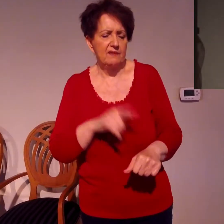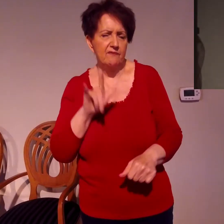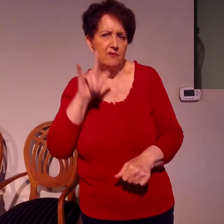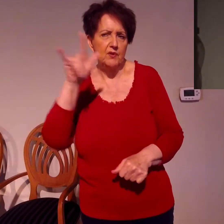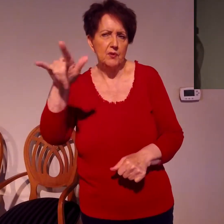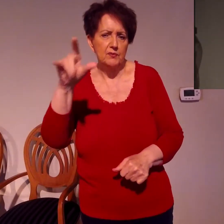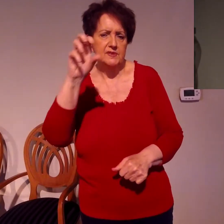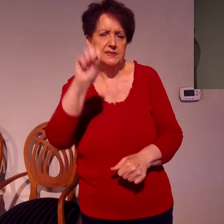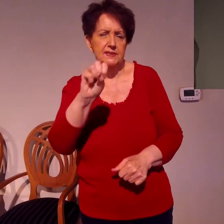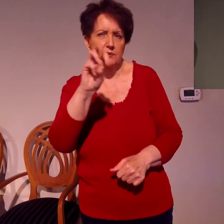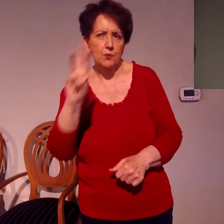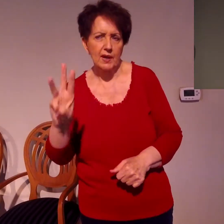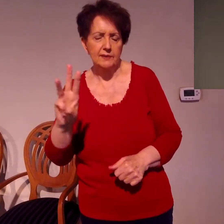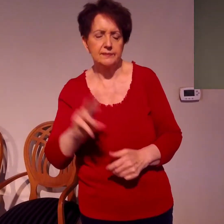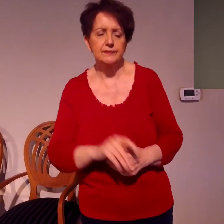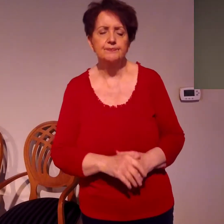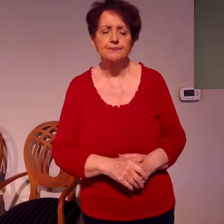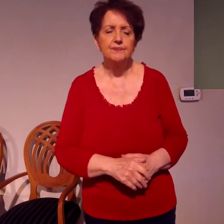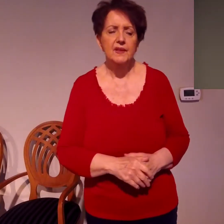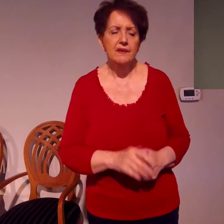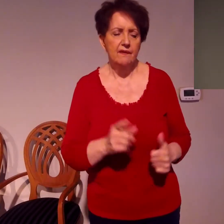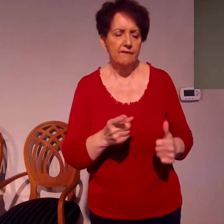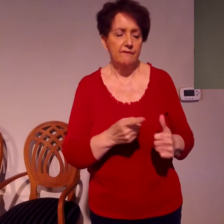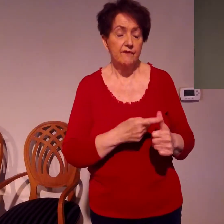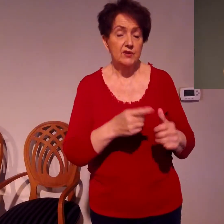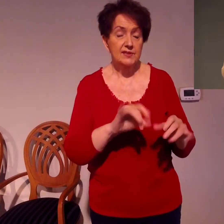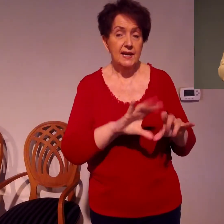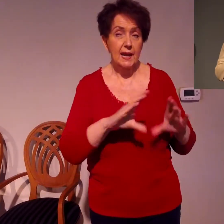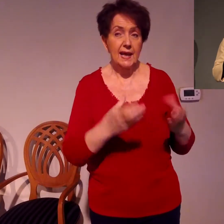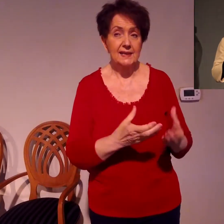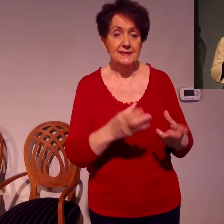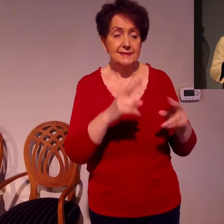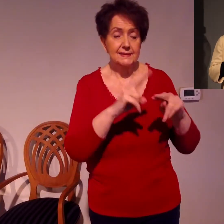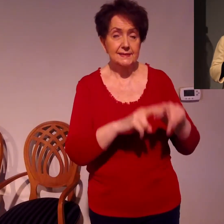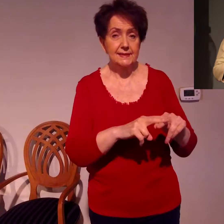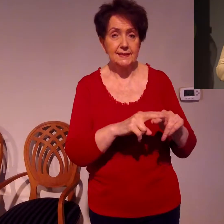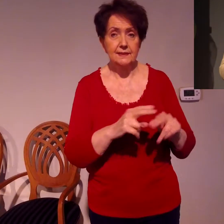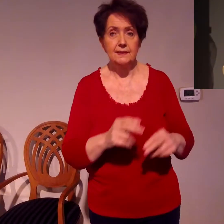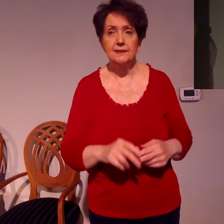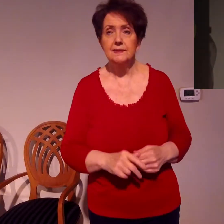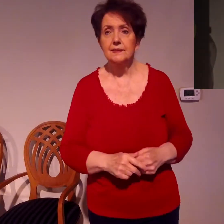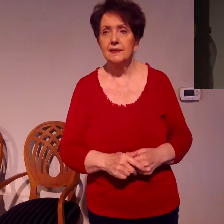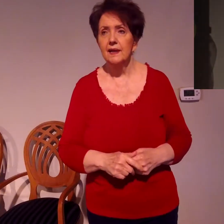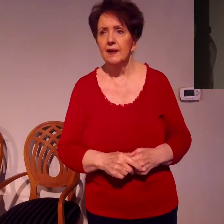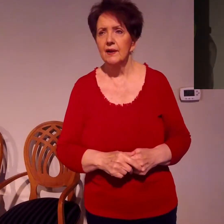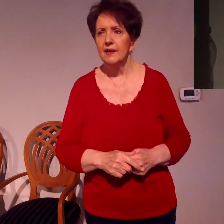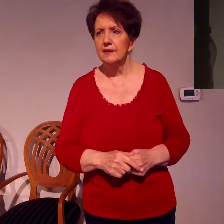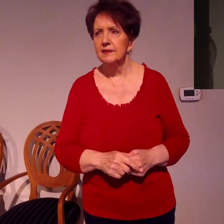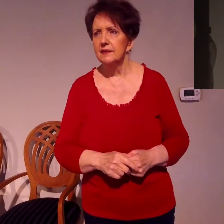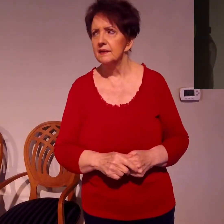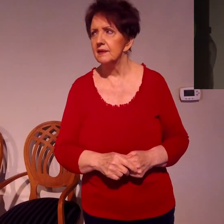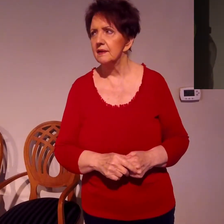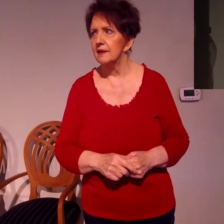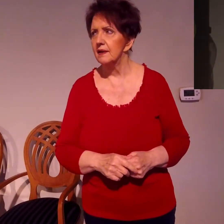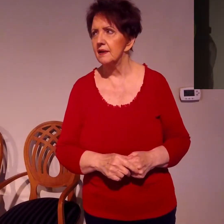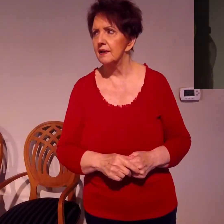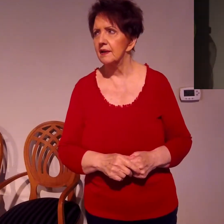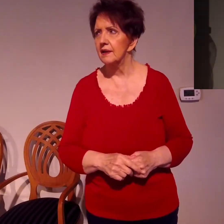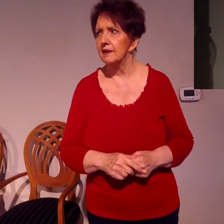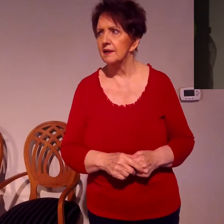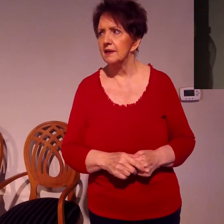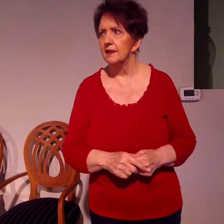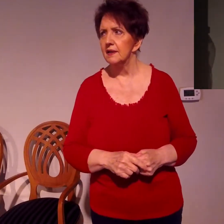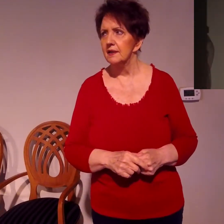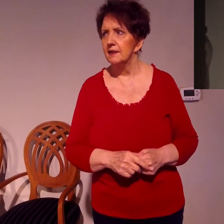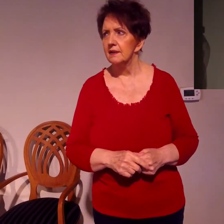The first class seat on Southwest Airlines for me, I'm giving them a plug now. The first class seat on Southwest